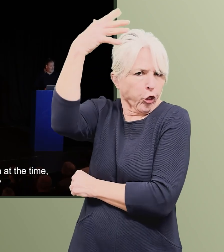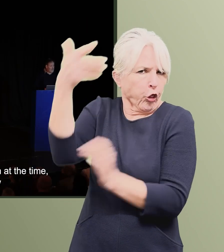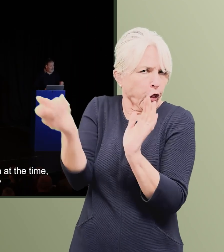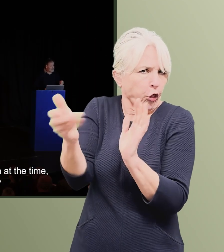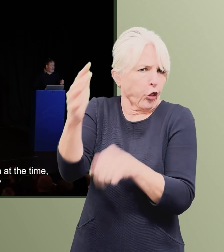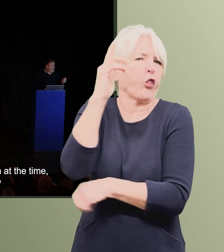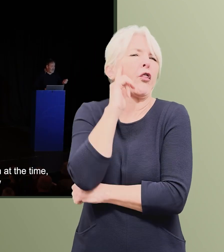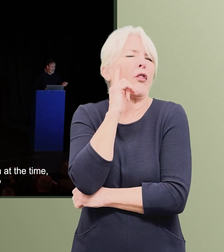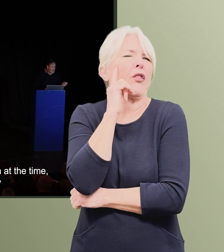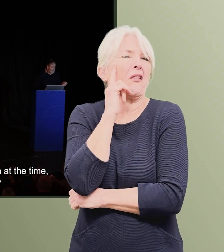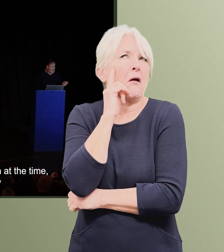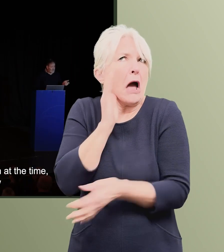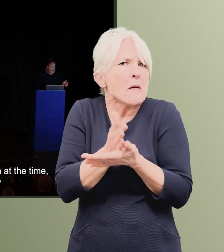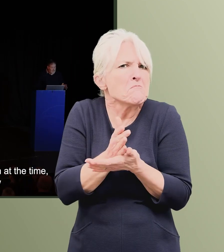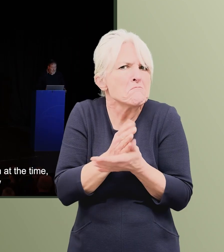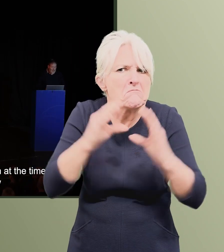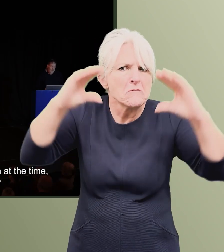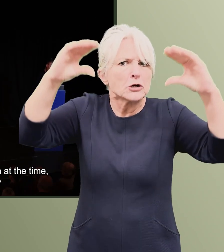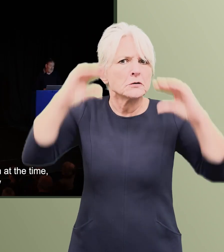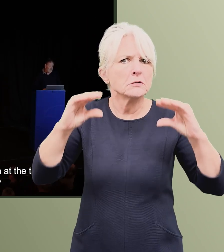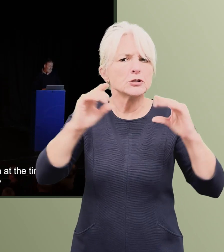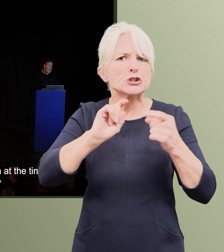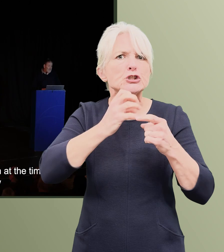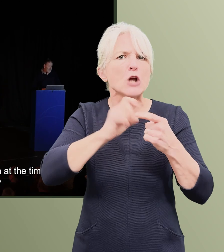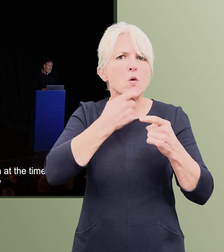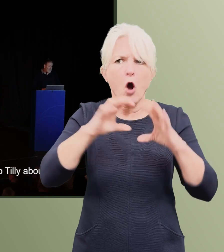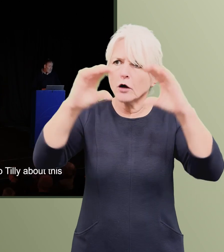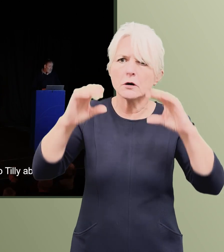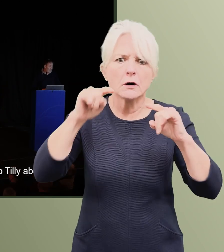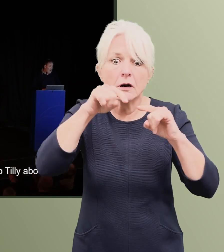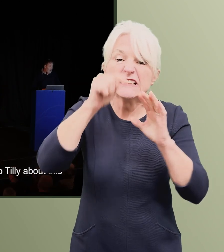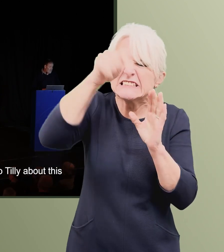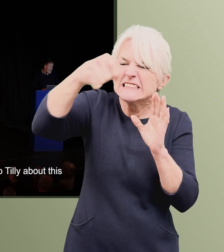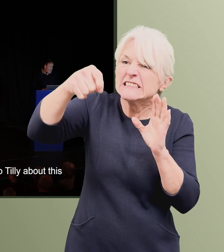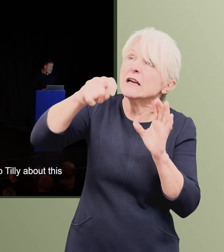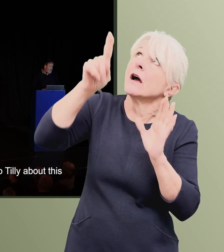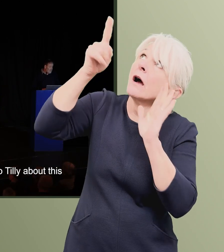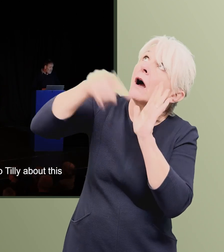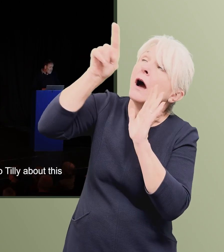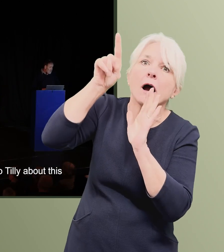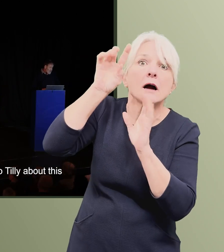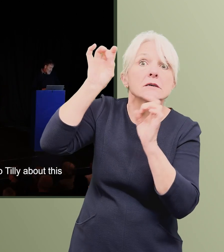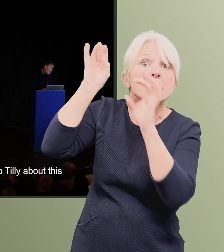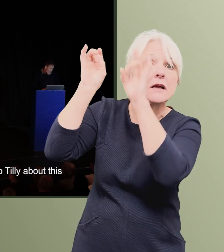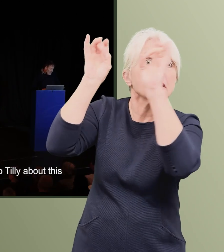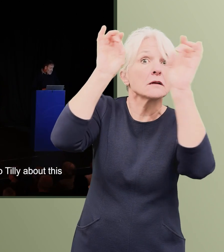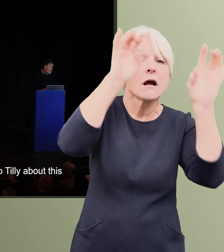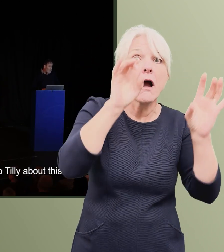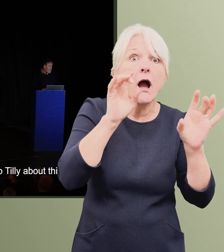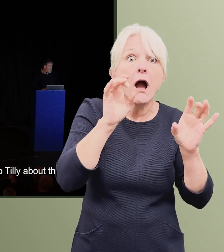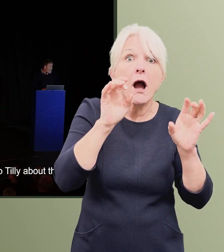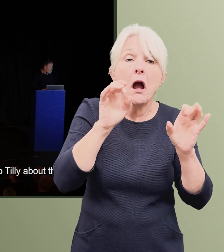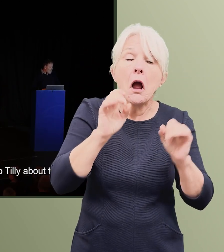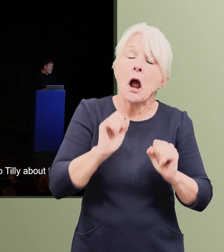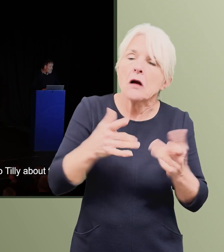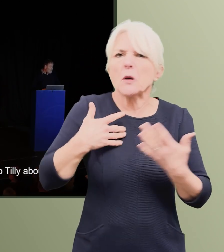my psychedelic head on at the time, considered the idea that they may represent star constellations. And I think talking to Tilly